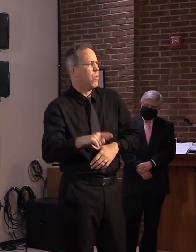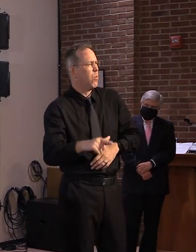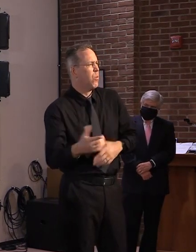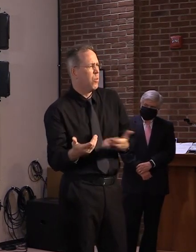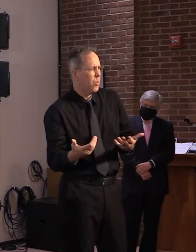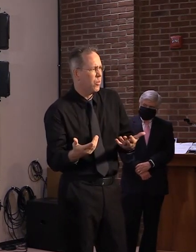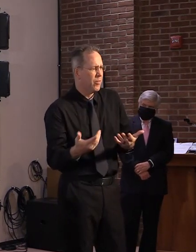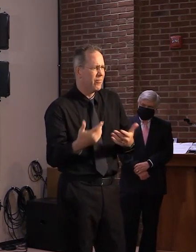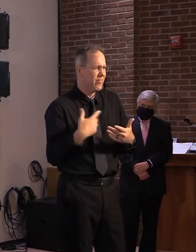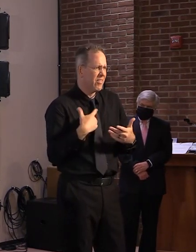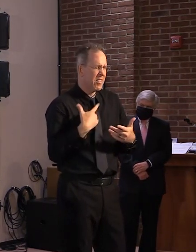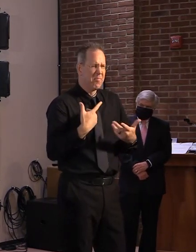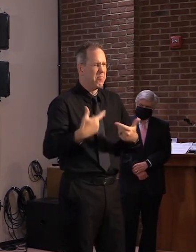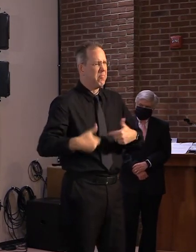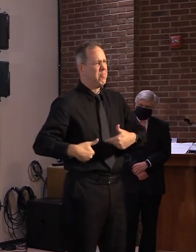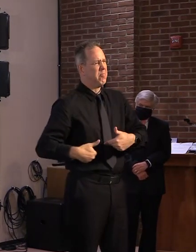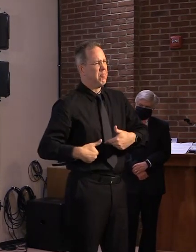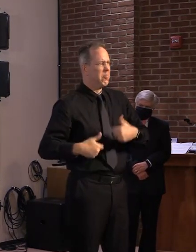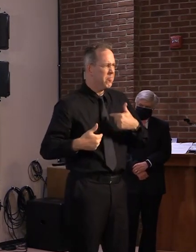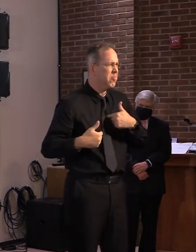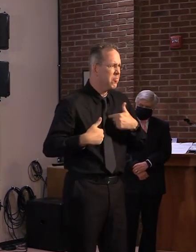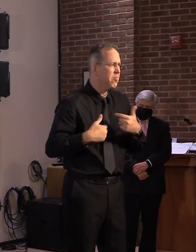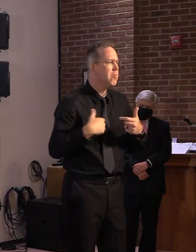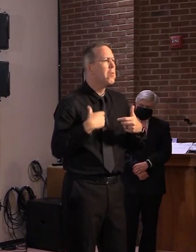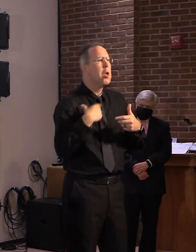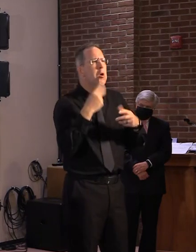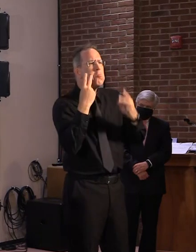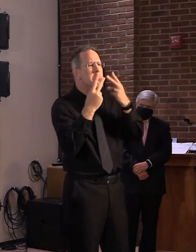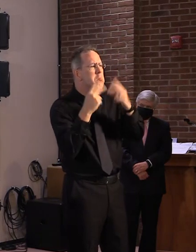in time, they're not finding high rates